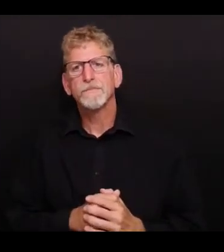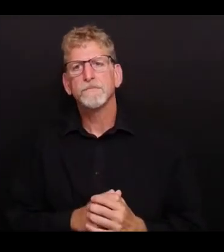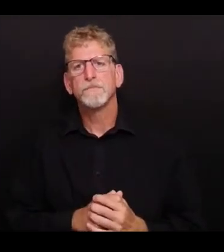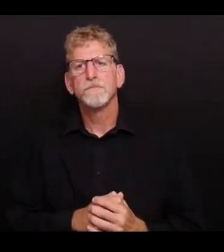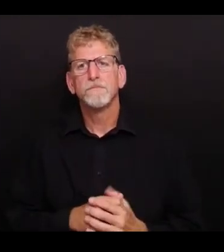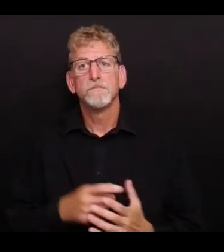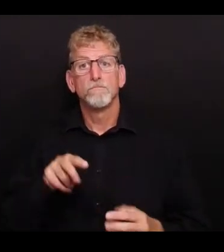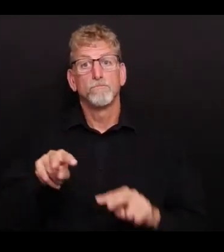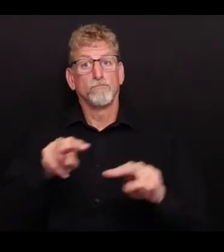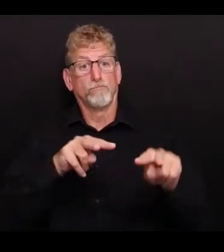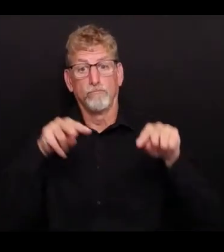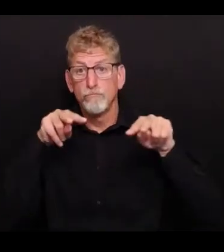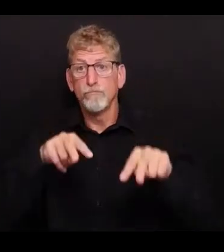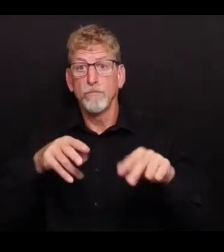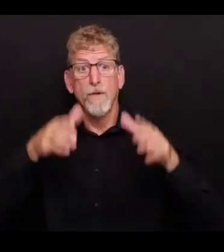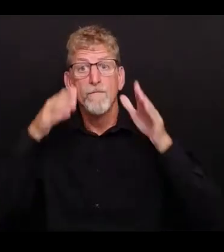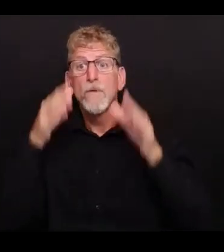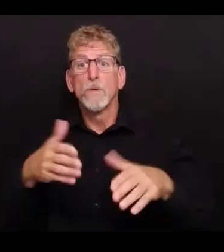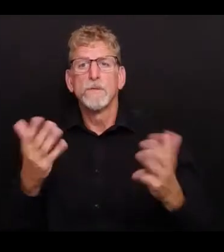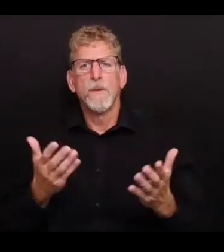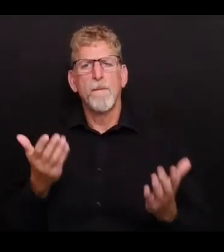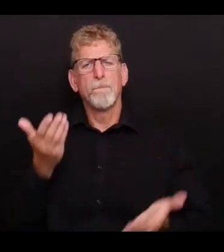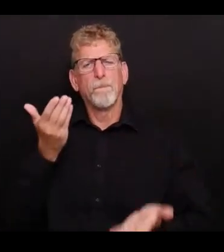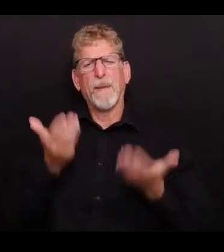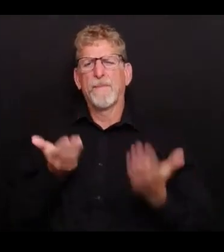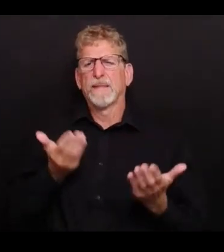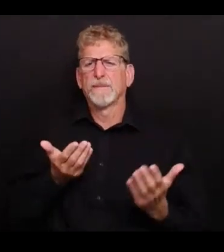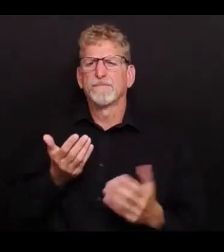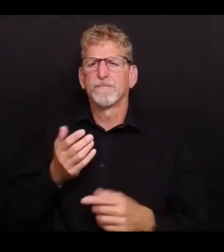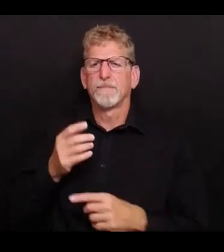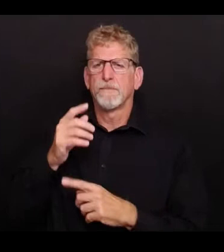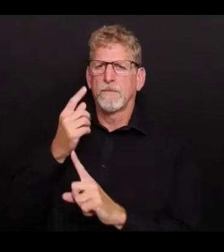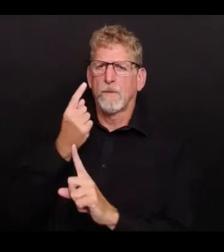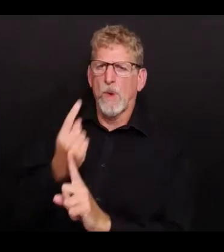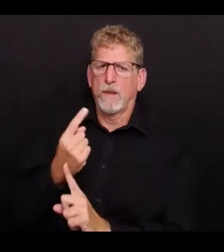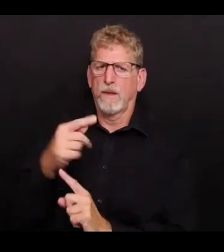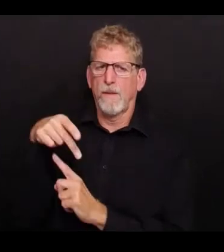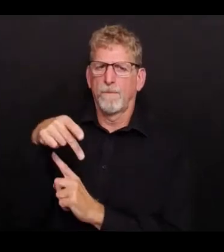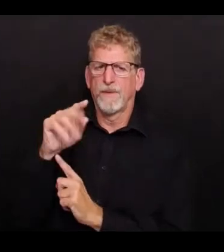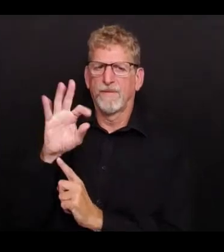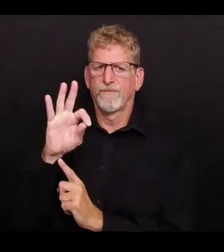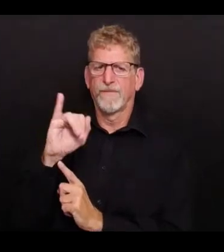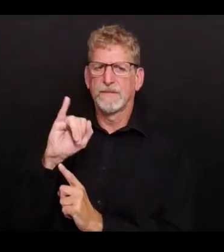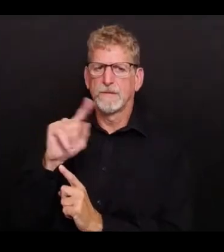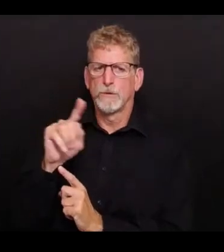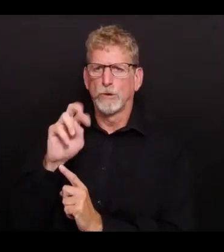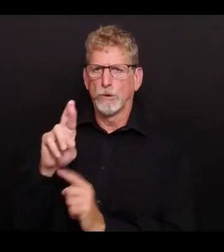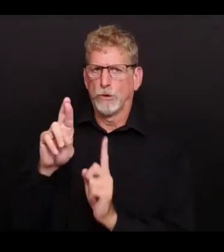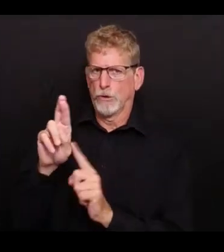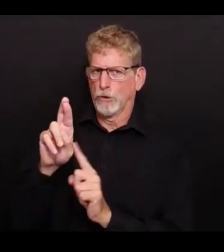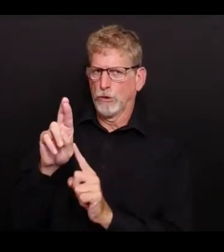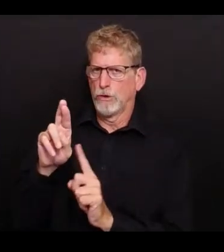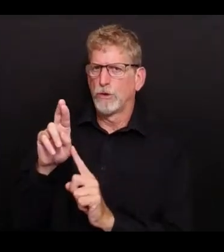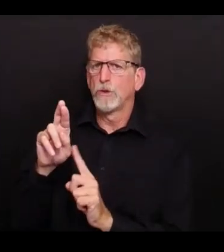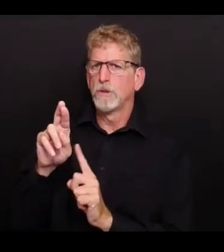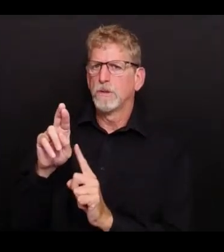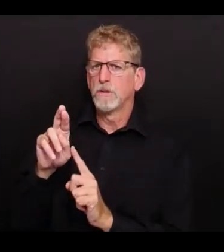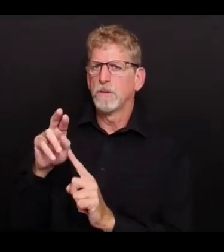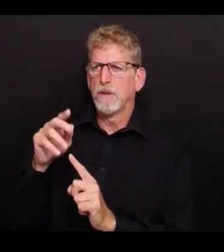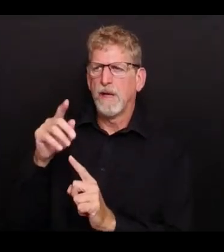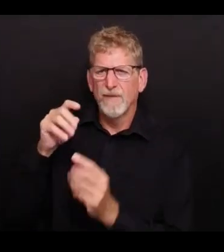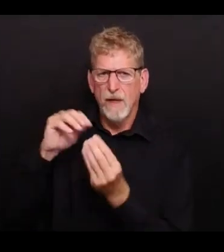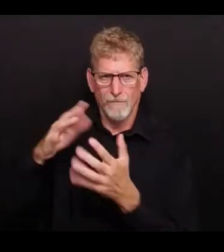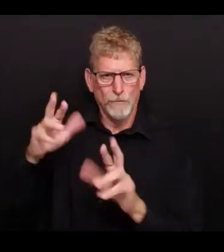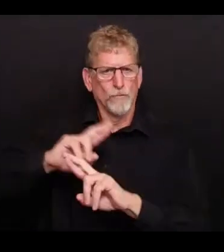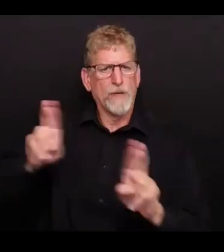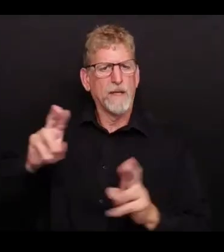for Pfizer, because that's where there's sufficient data. We've also heard that ACIP may be looking at